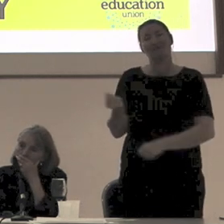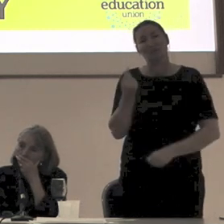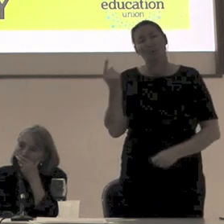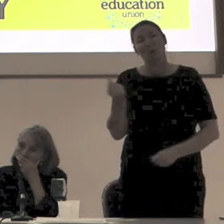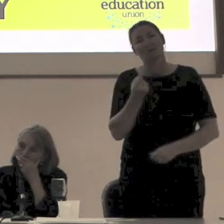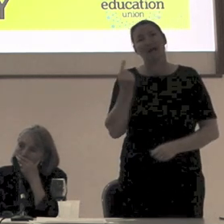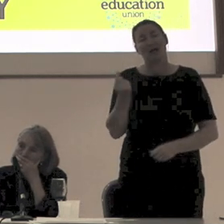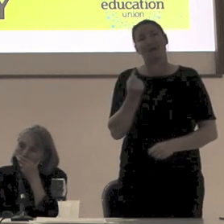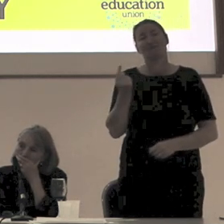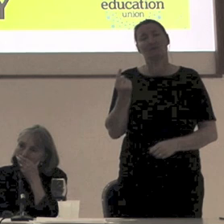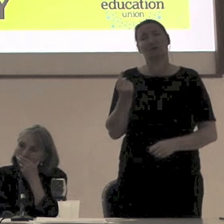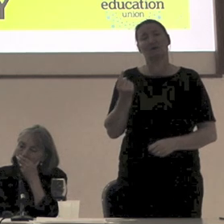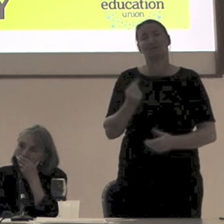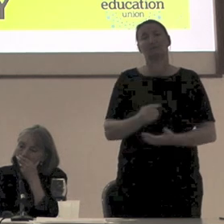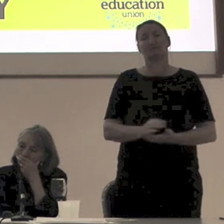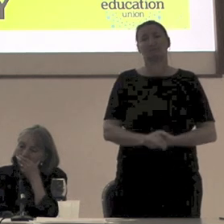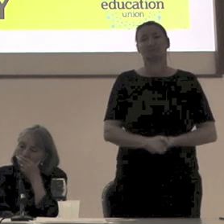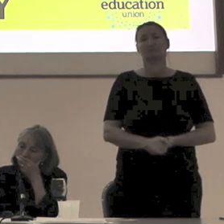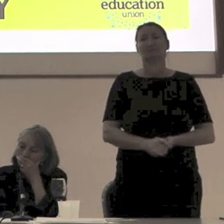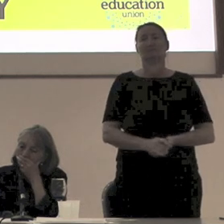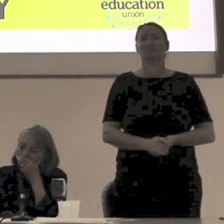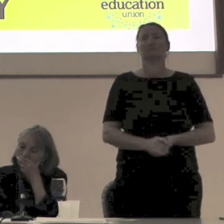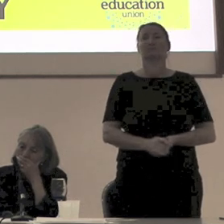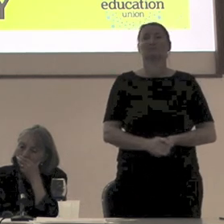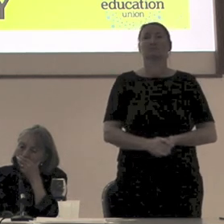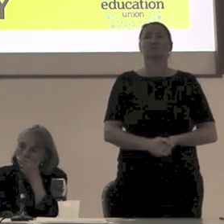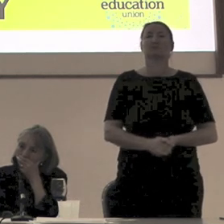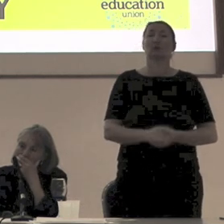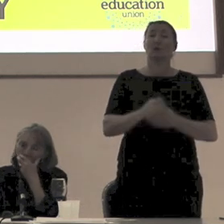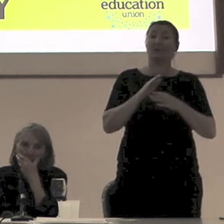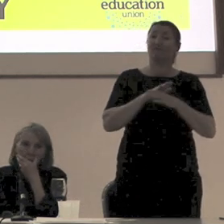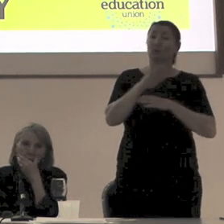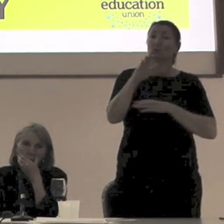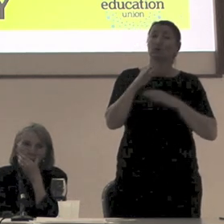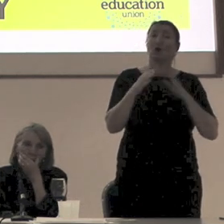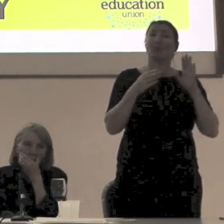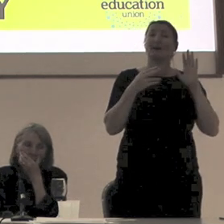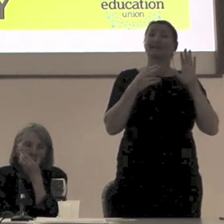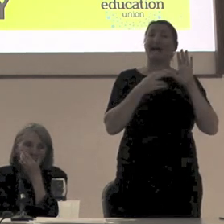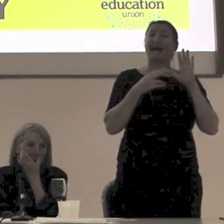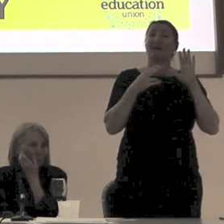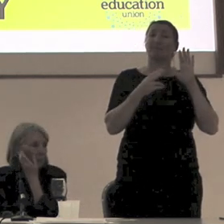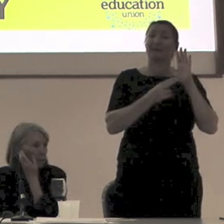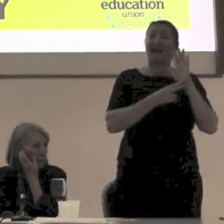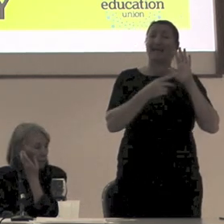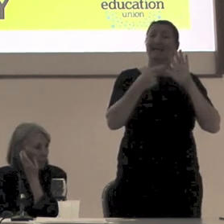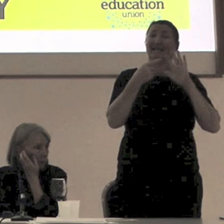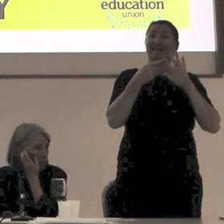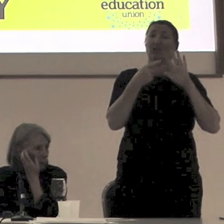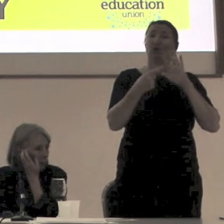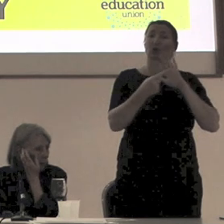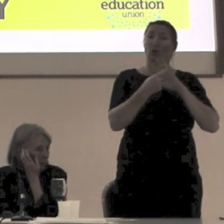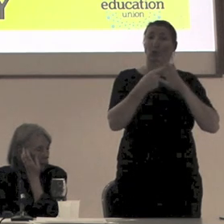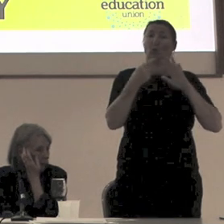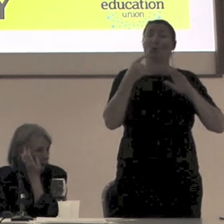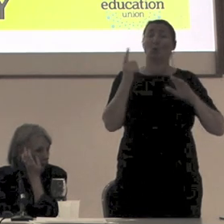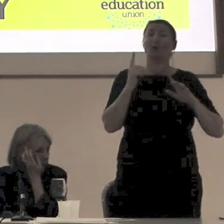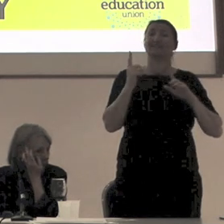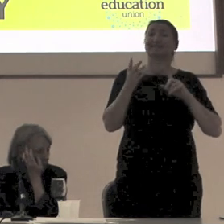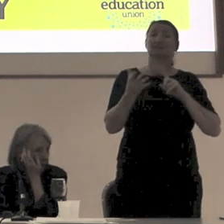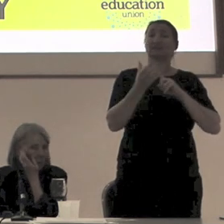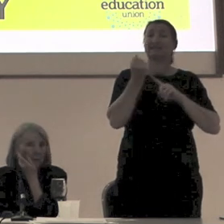is crucial. So going forward at the NEU, we see that success is creating a